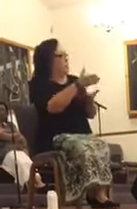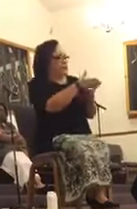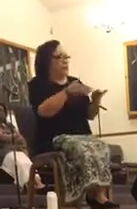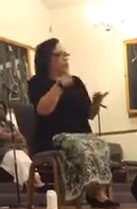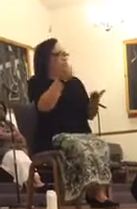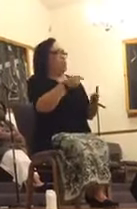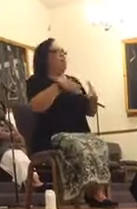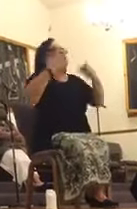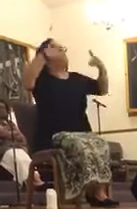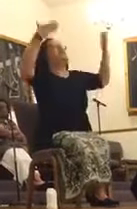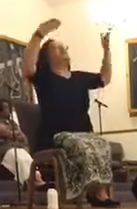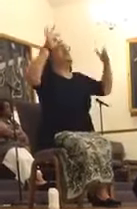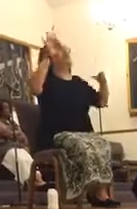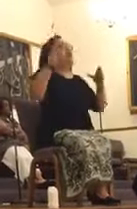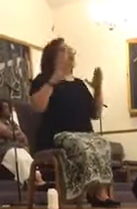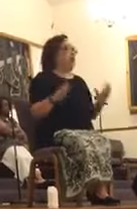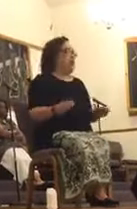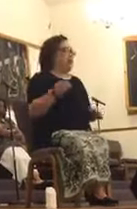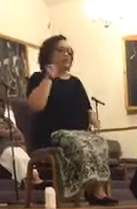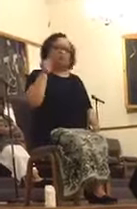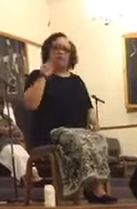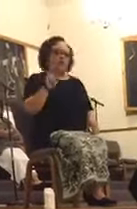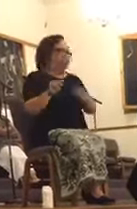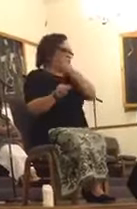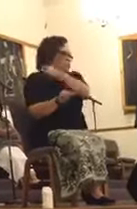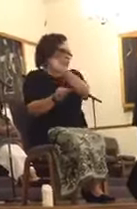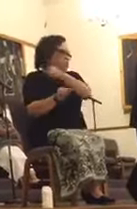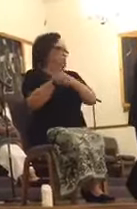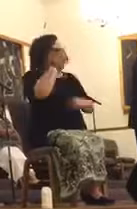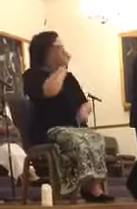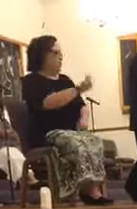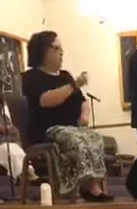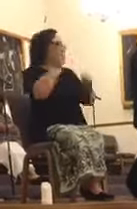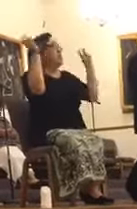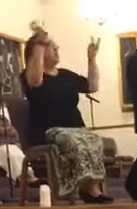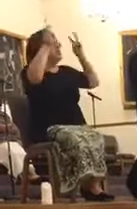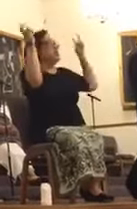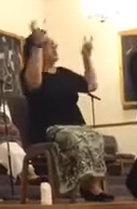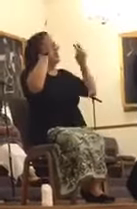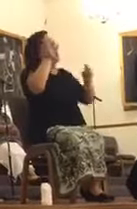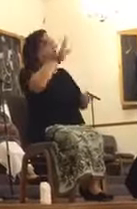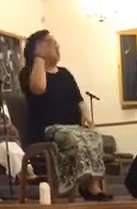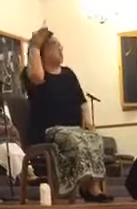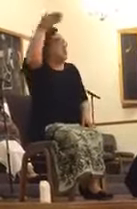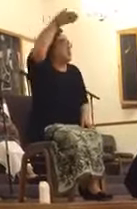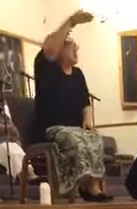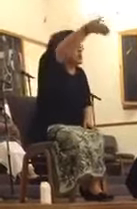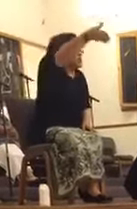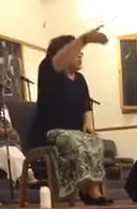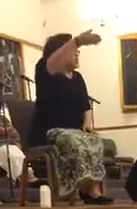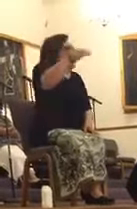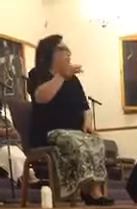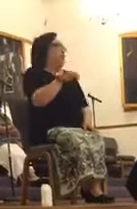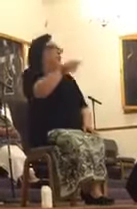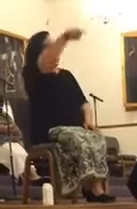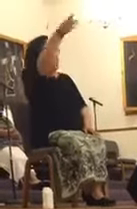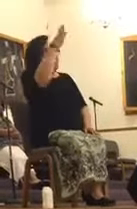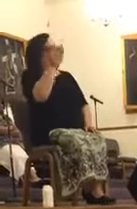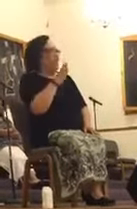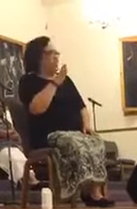shout, Pastor, you need to celebrate your destiny. Isn't